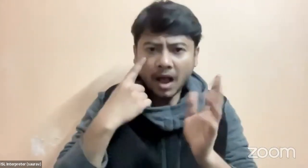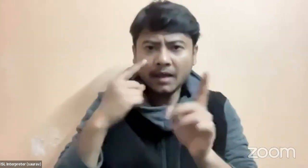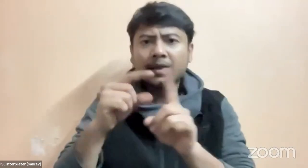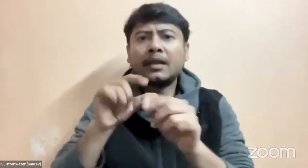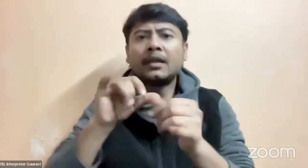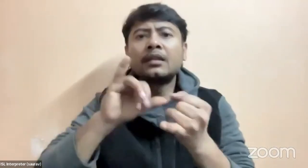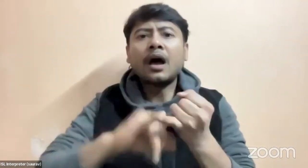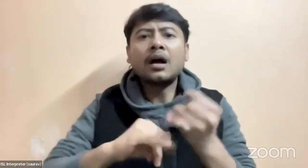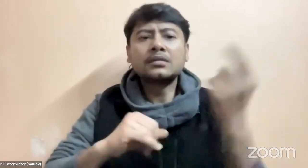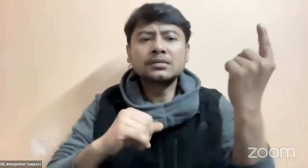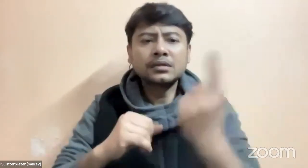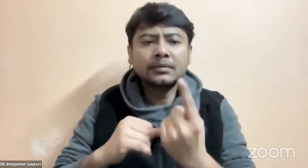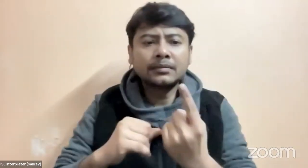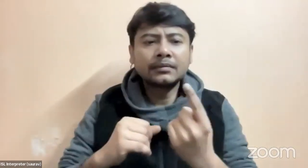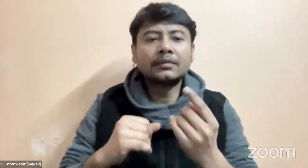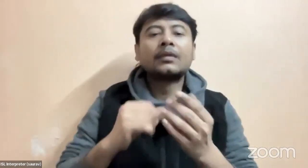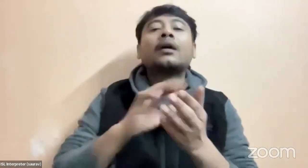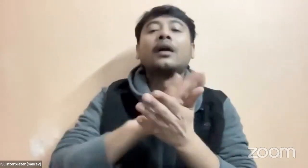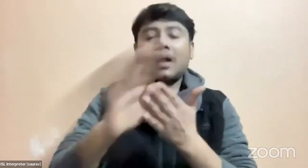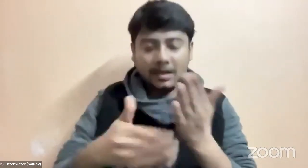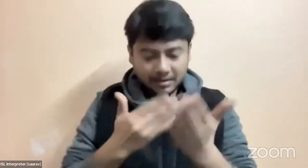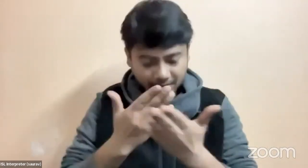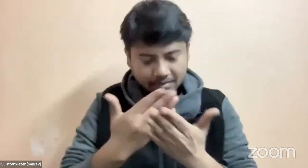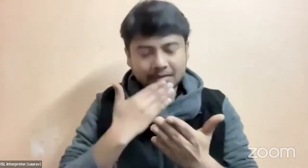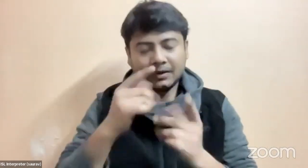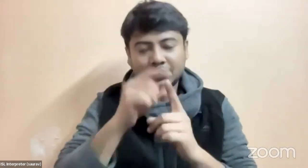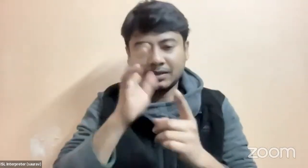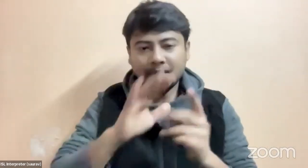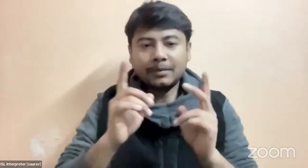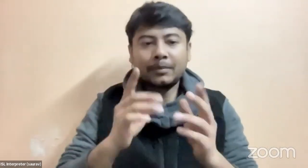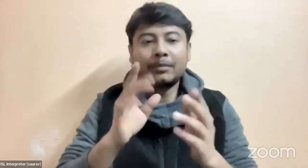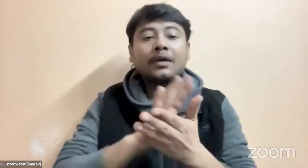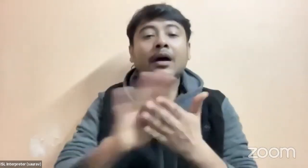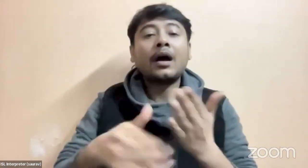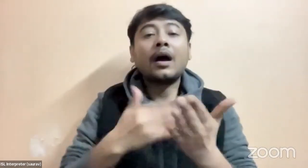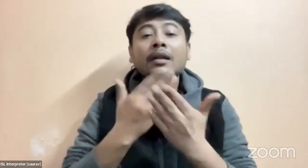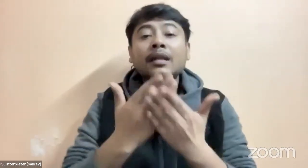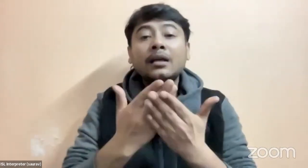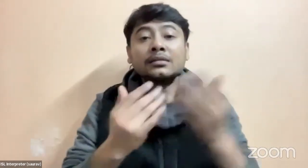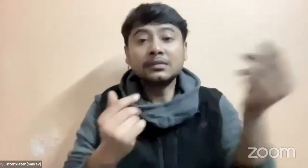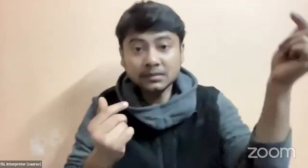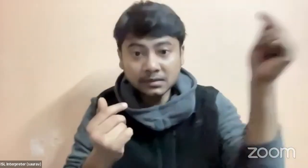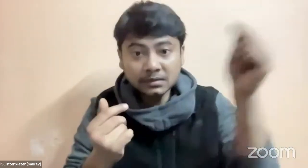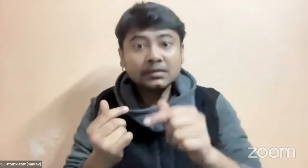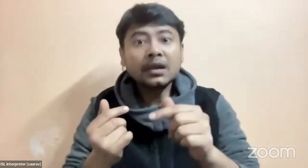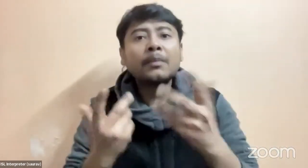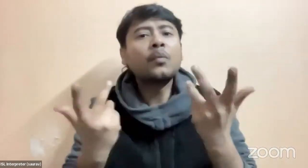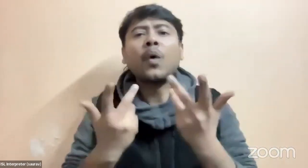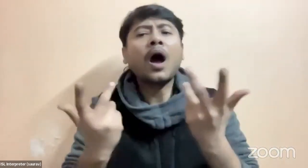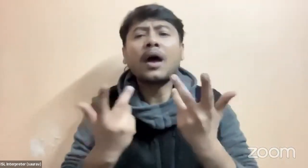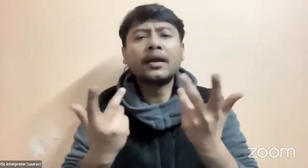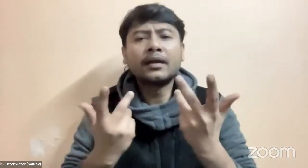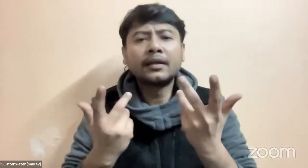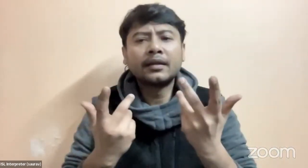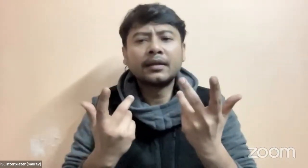permits, in the next session, we will also discuss how Lord Chaitanya Mahaprabhu came, how he